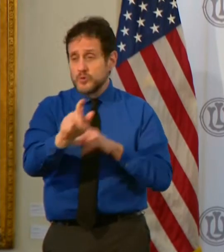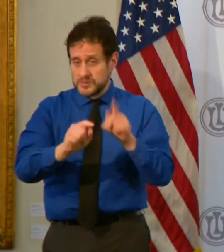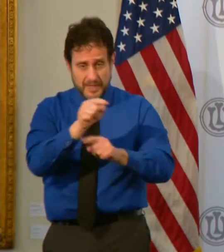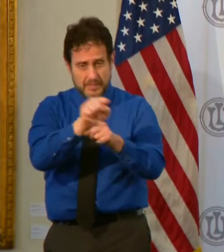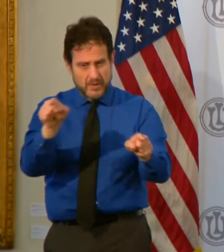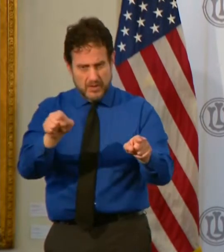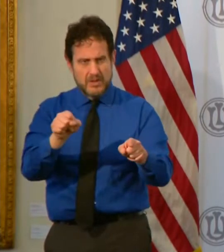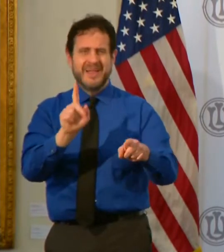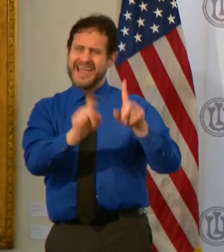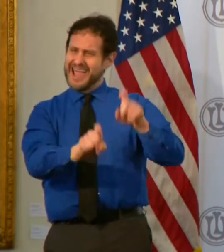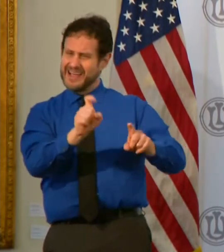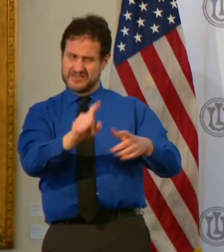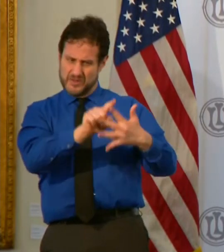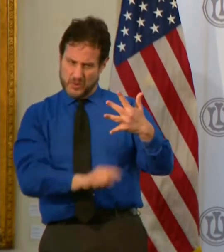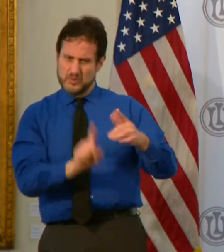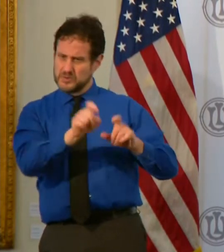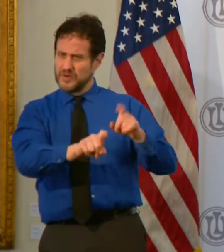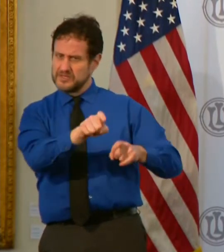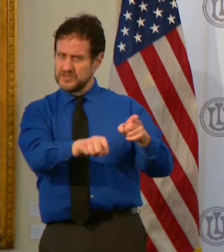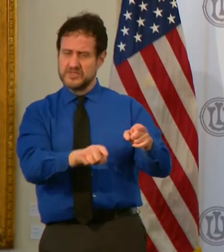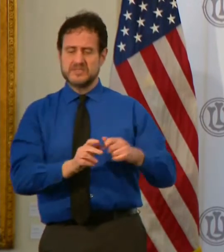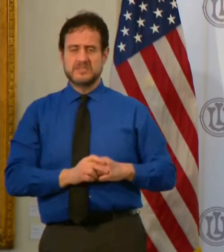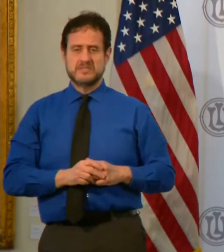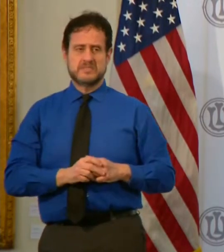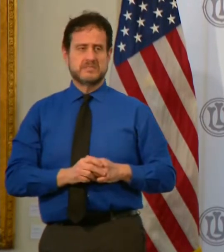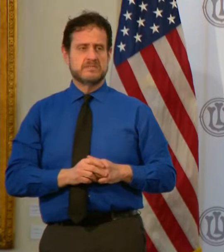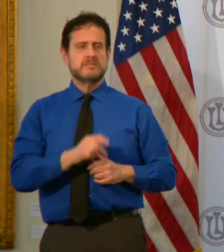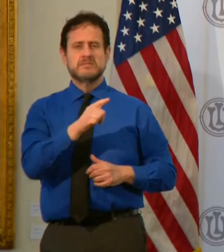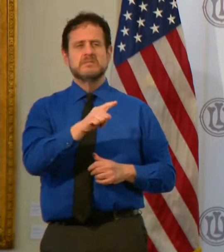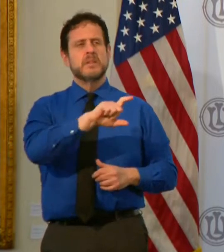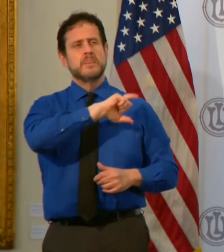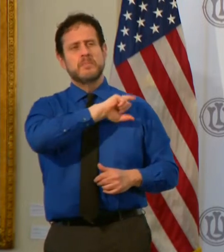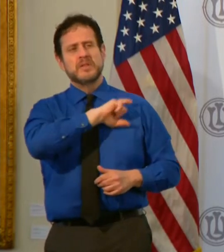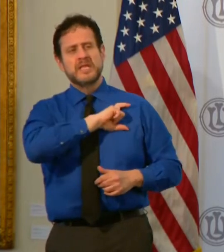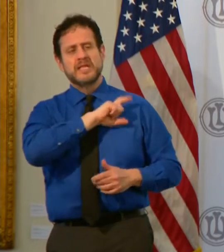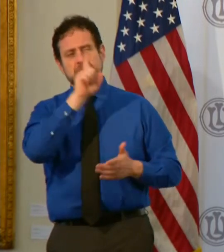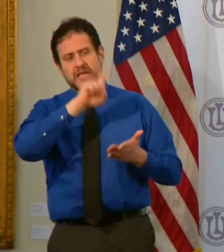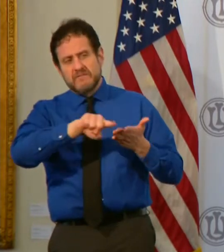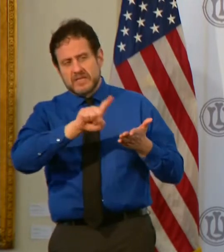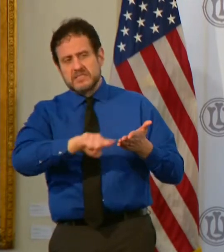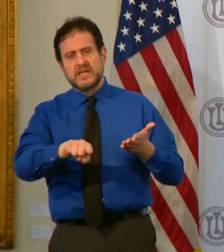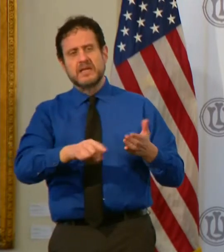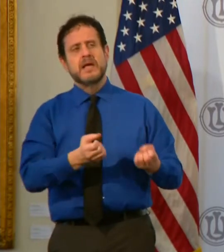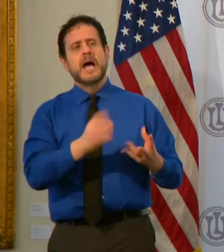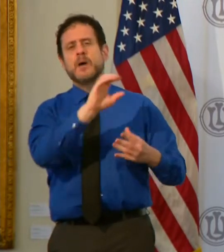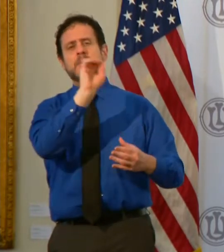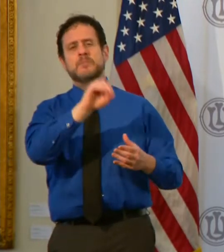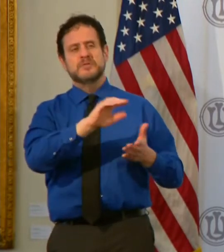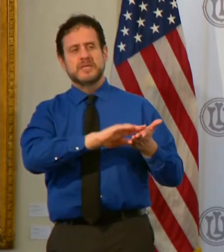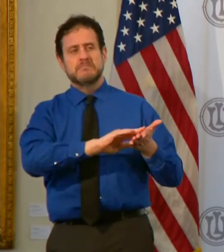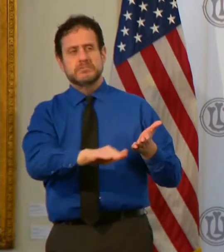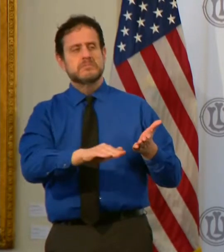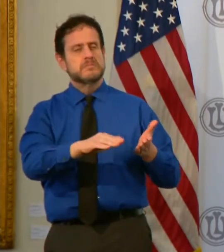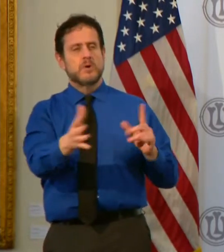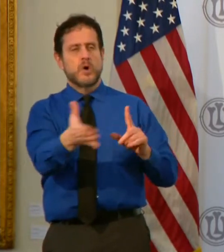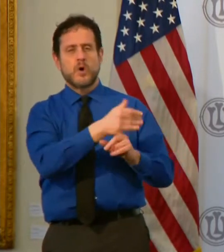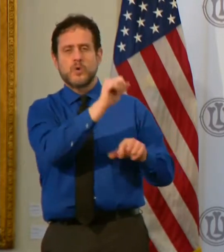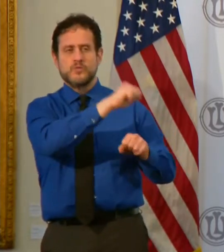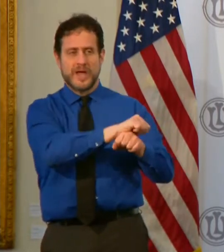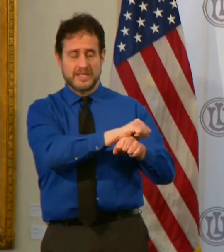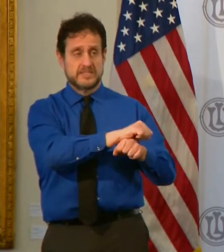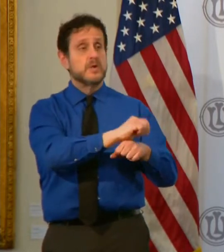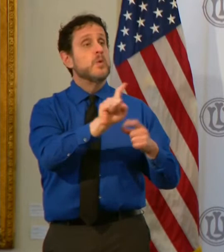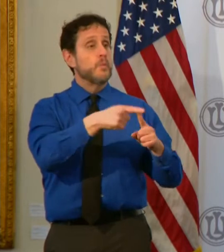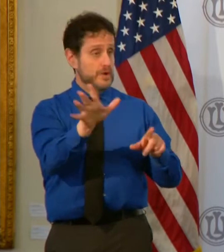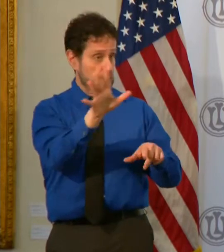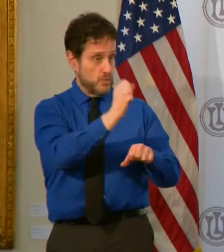questions. What's the clearance rates? What's the arrest rate? Of the arrests that come to us, what are we doing